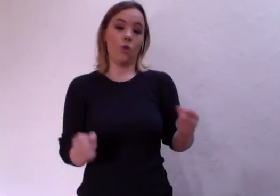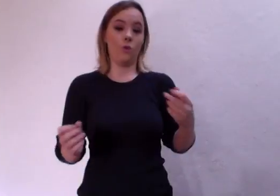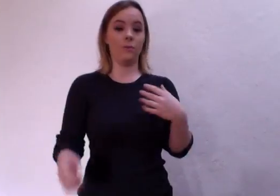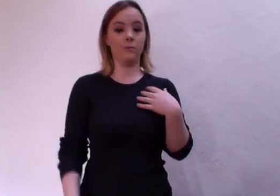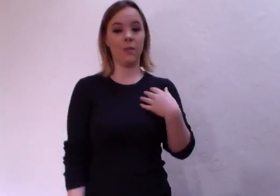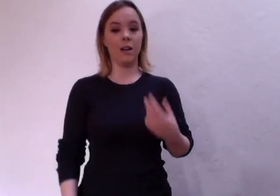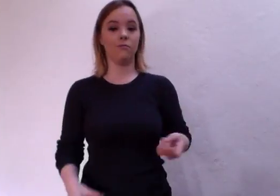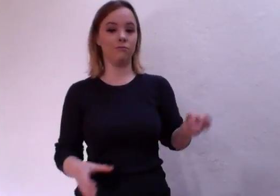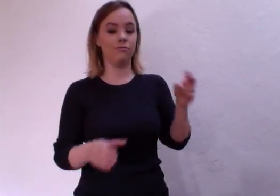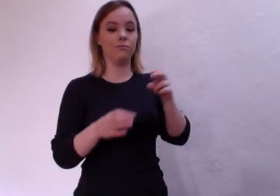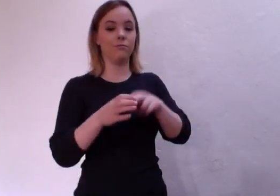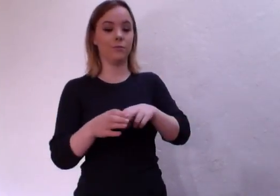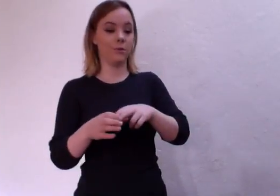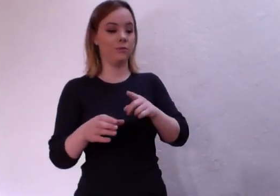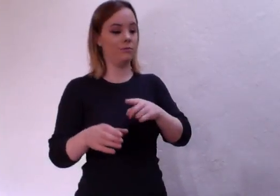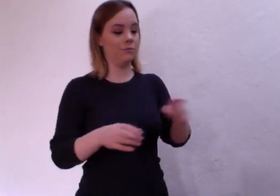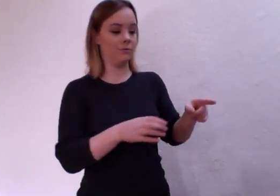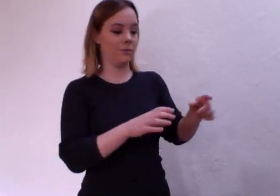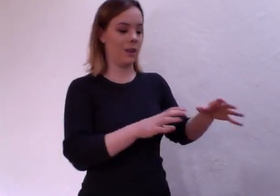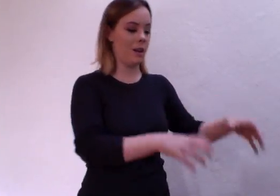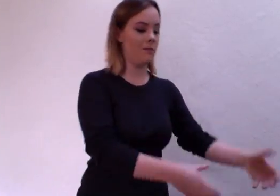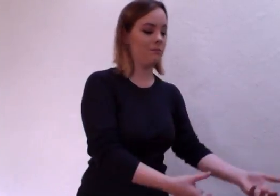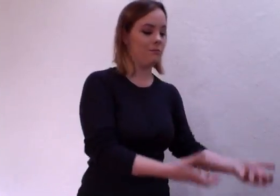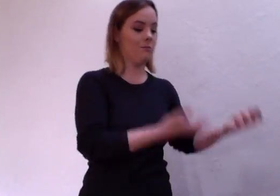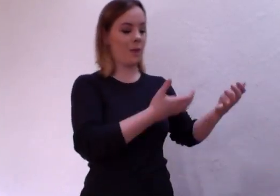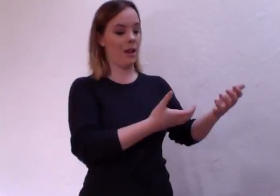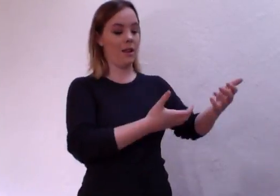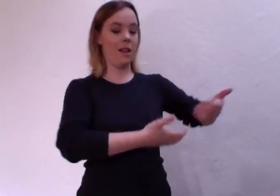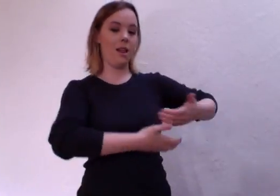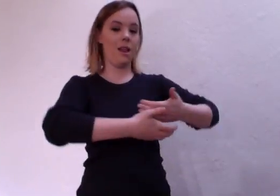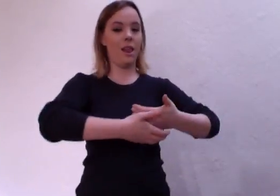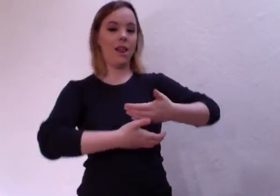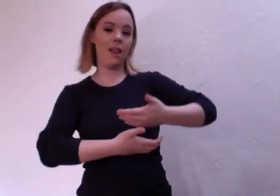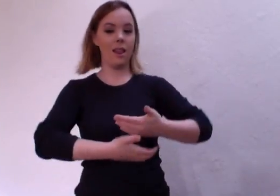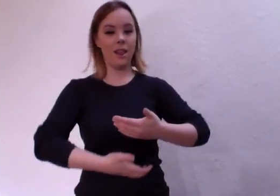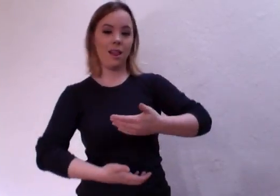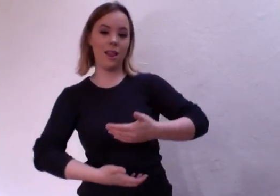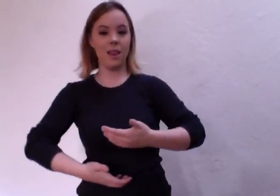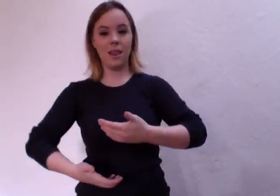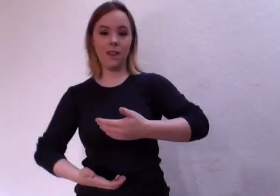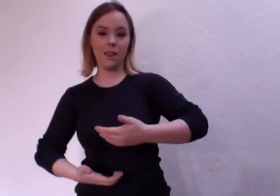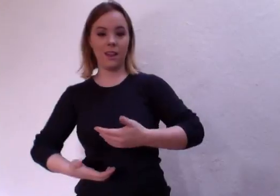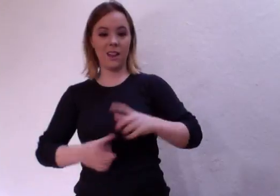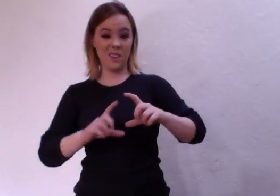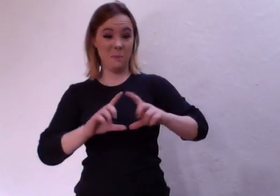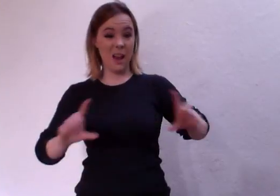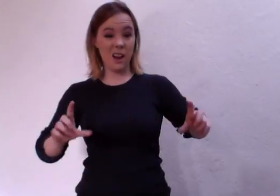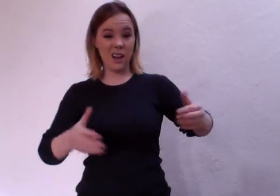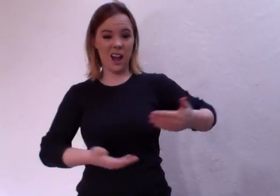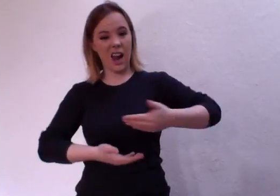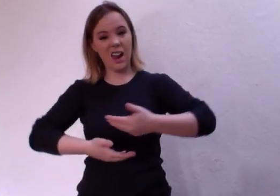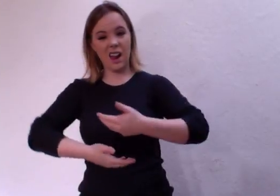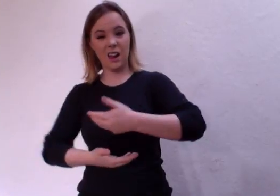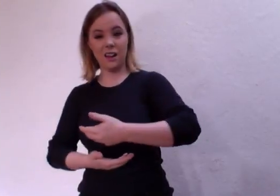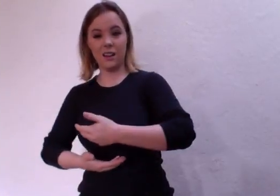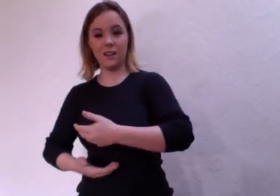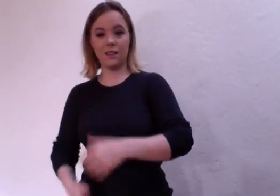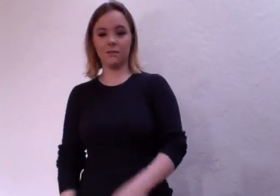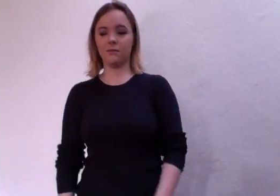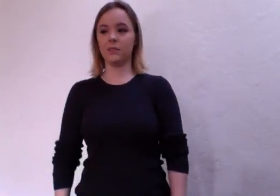would just like disassemble police line and put them in my hand truck, and then like keep going. And like at one point in time, like the police stopped me and they're like, "What are